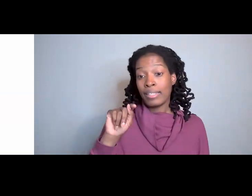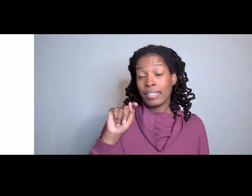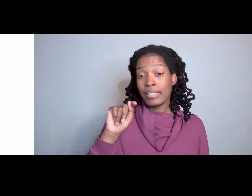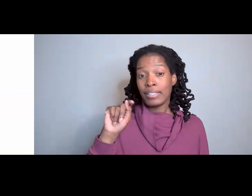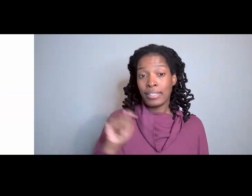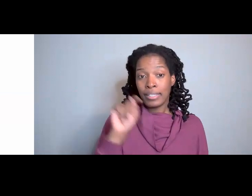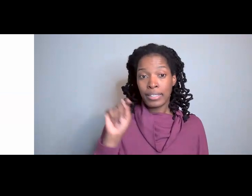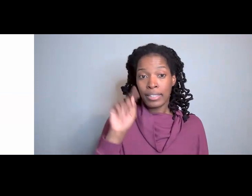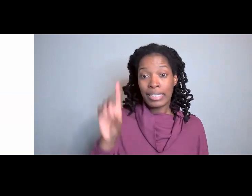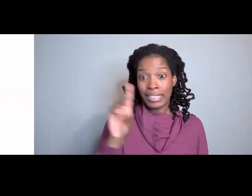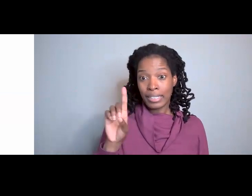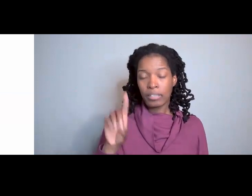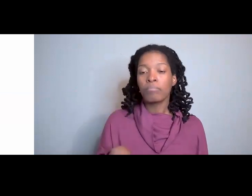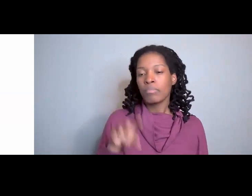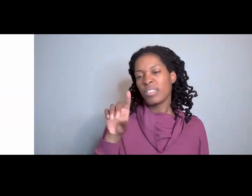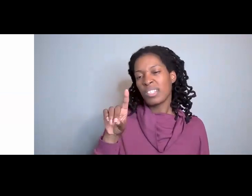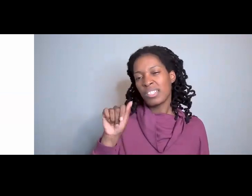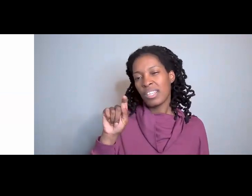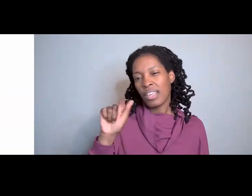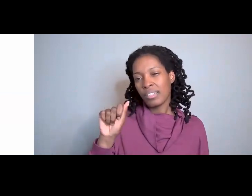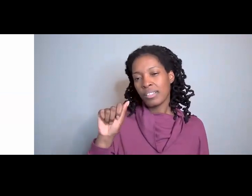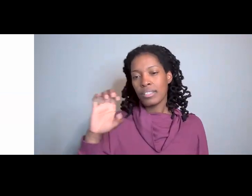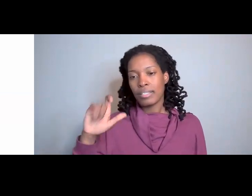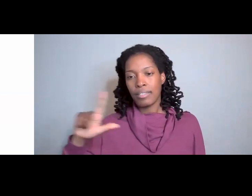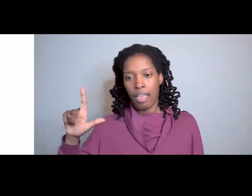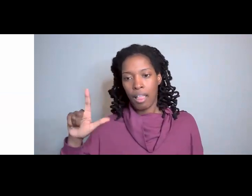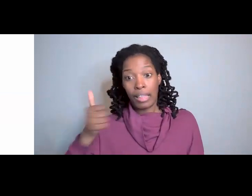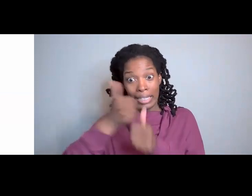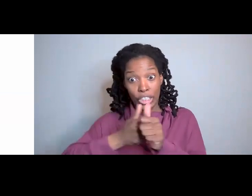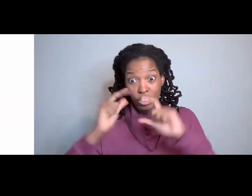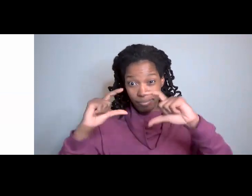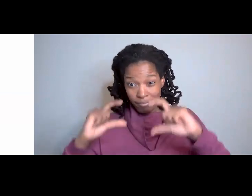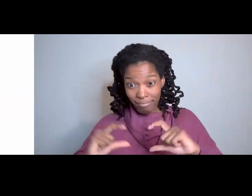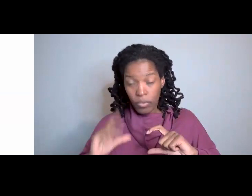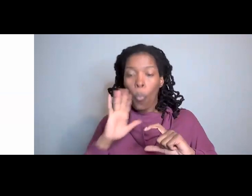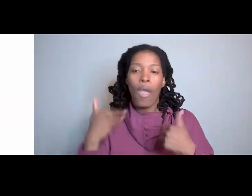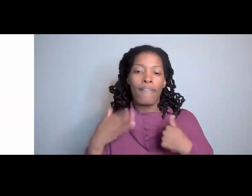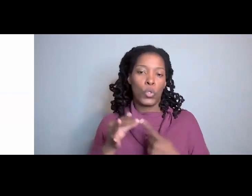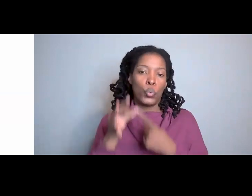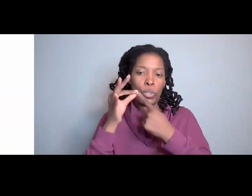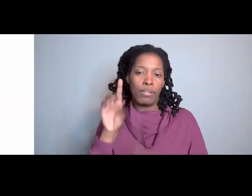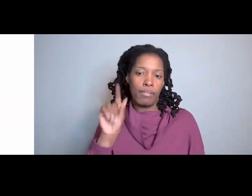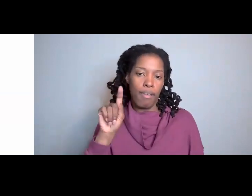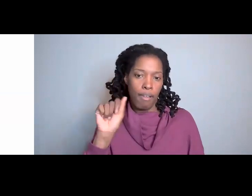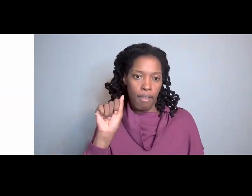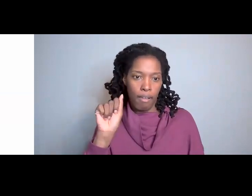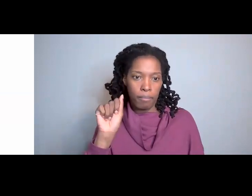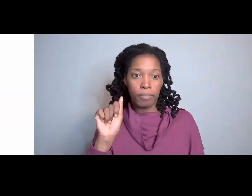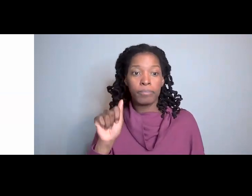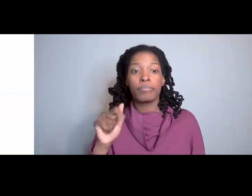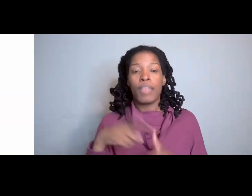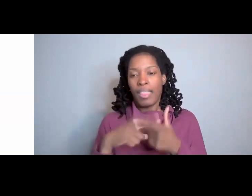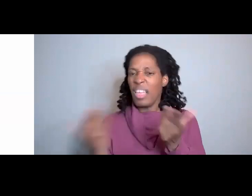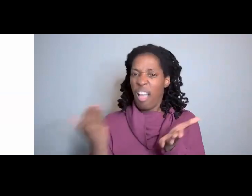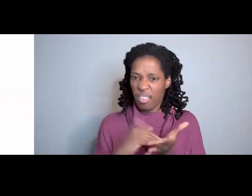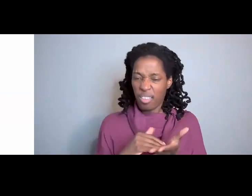them contain unique data. Again, and then again, we have a table row, a table data